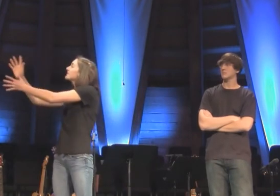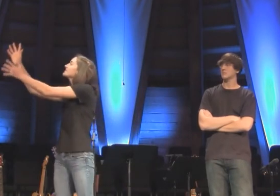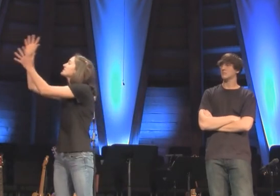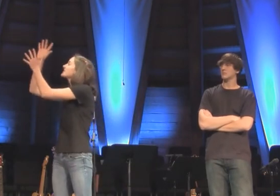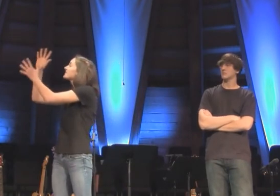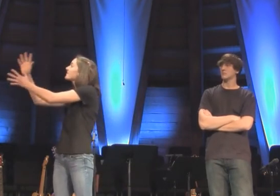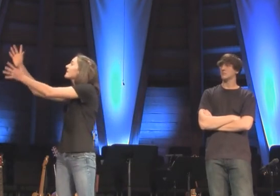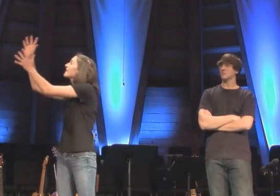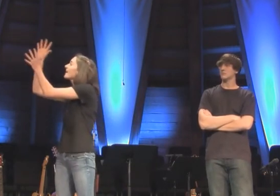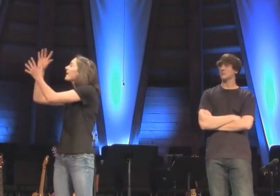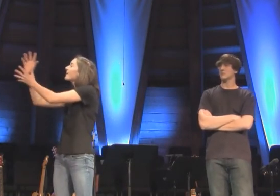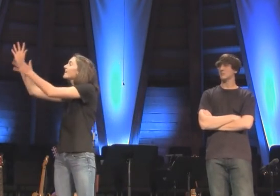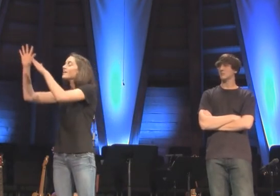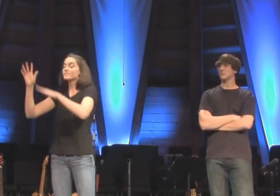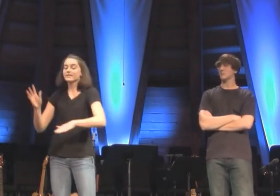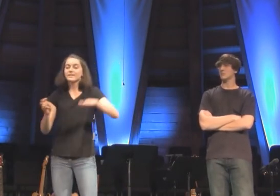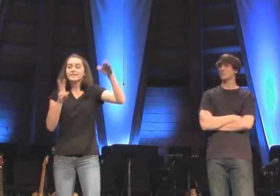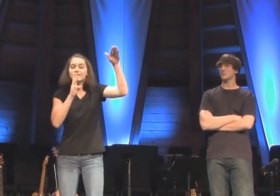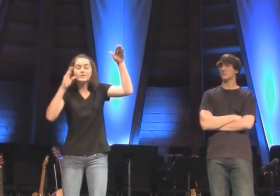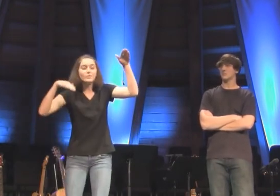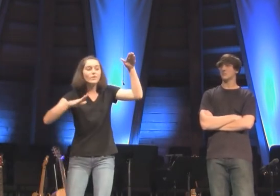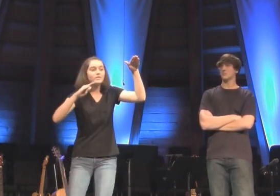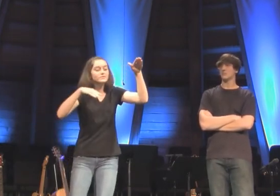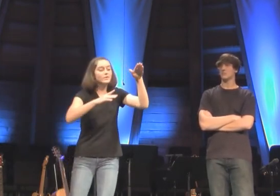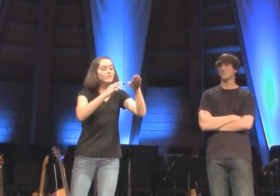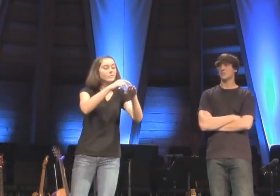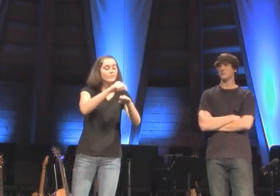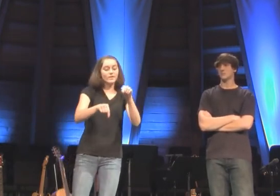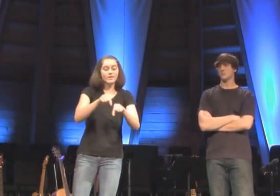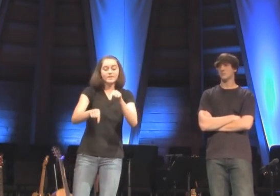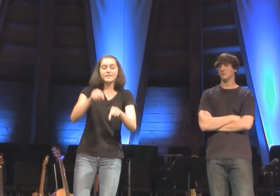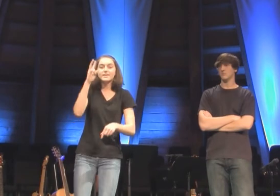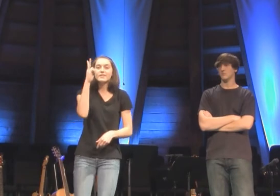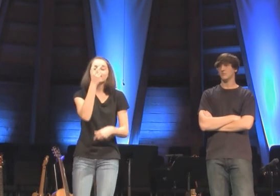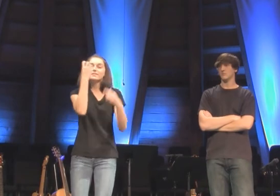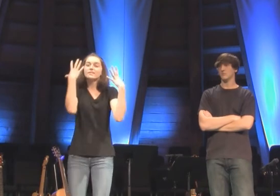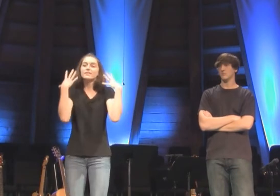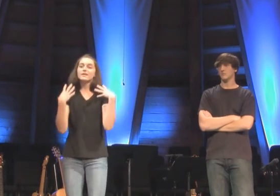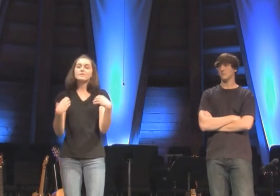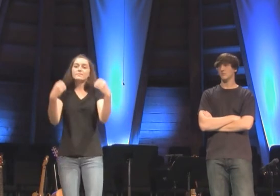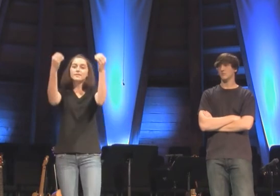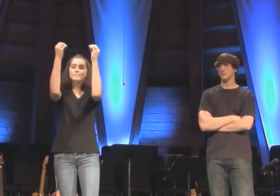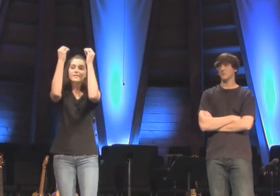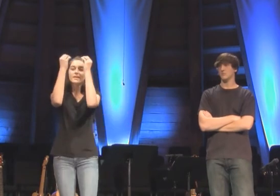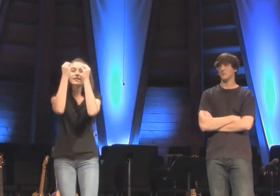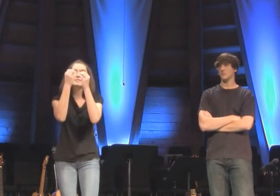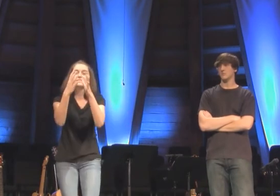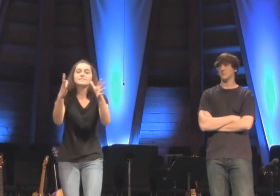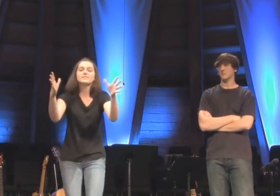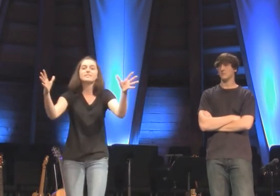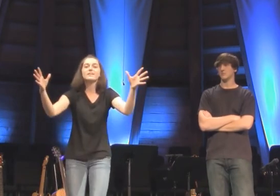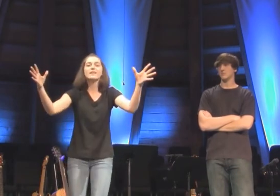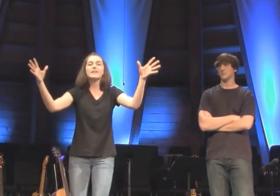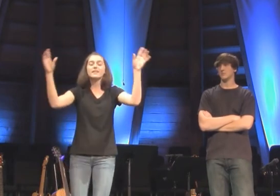praises to the Great I Am He walked on the water, healed the lame, and made the blind to see again